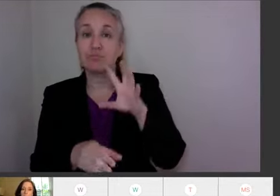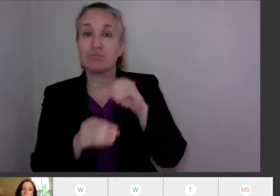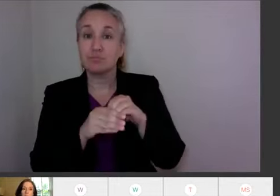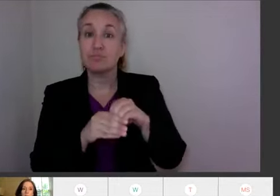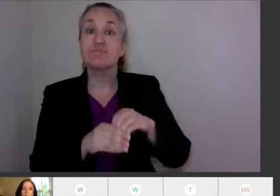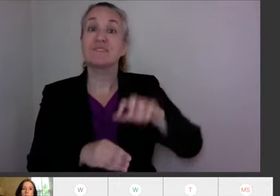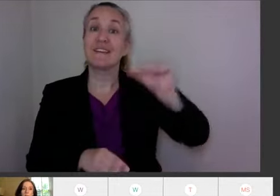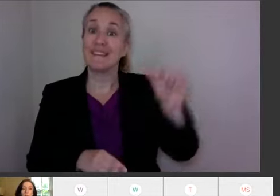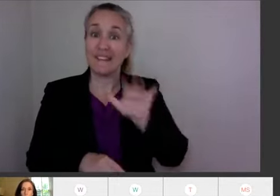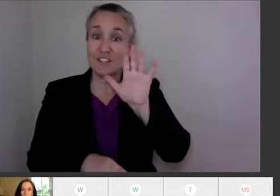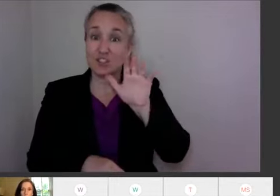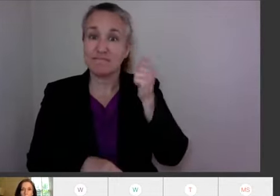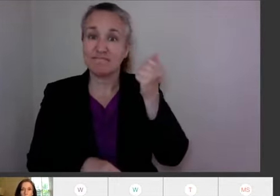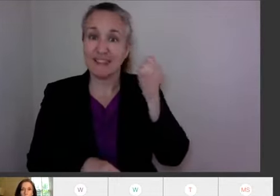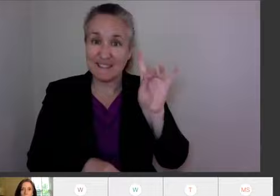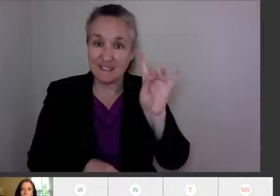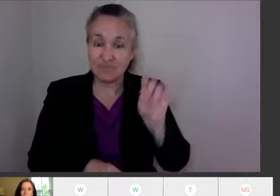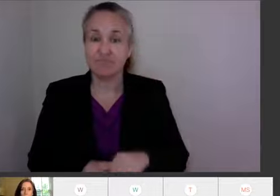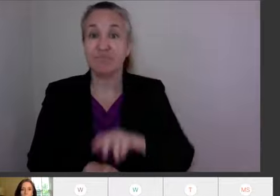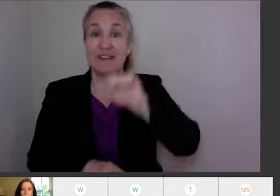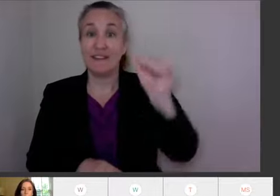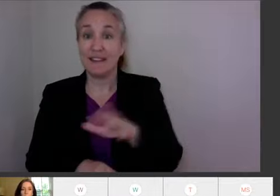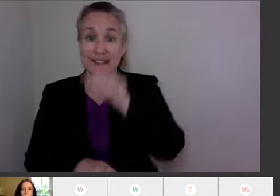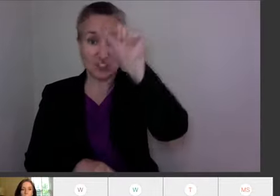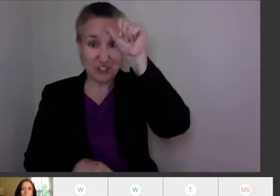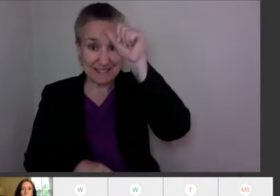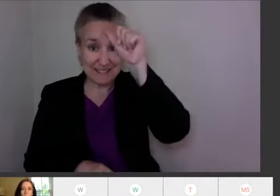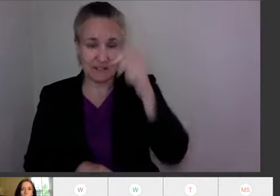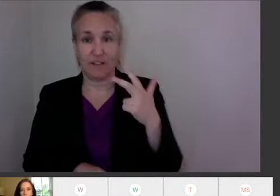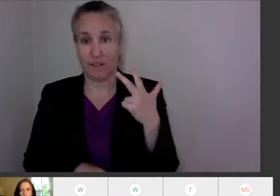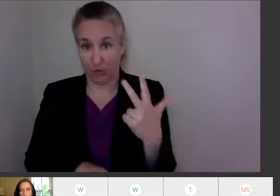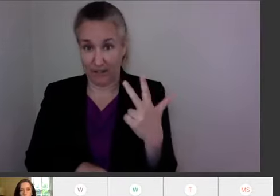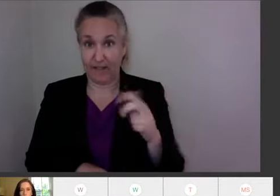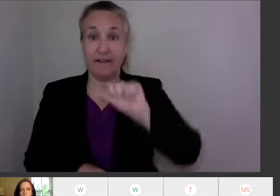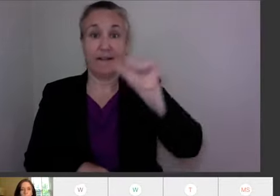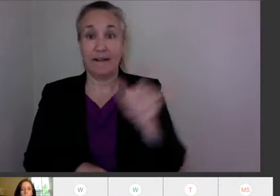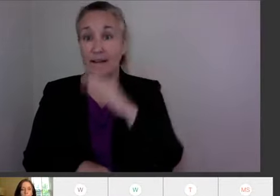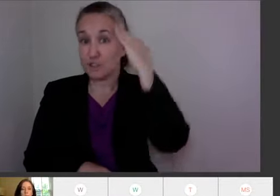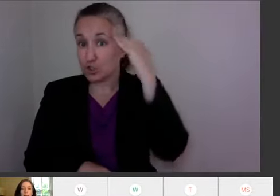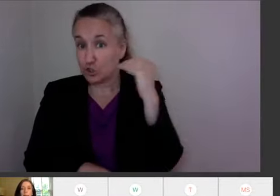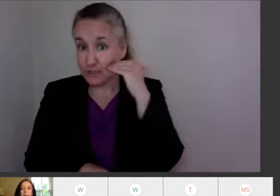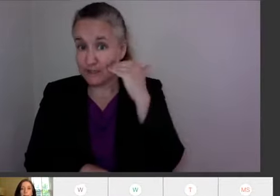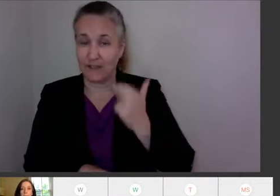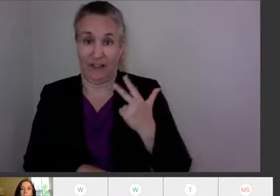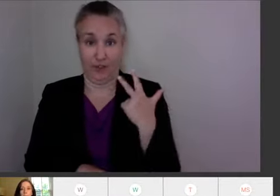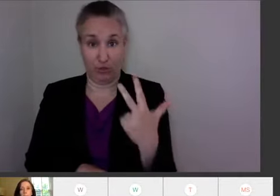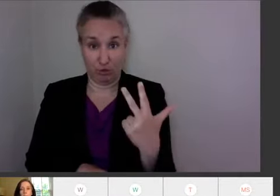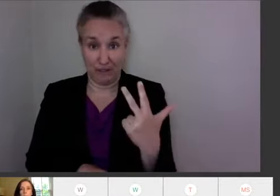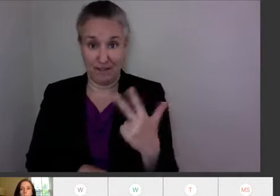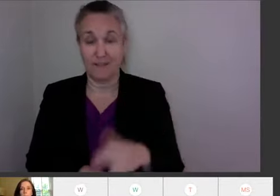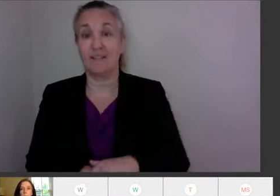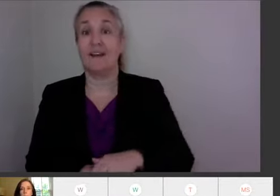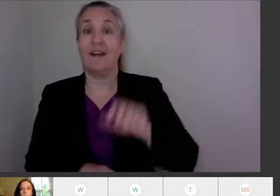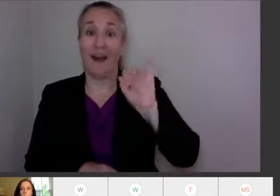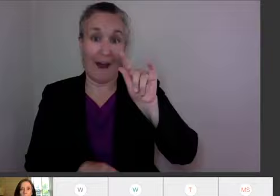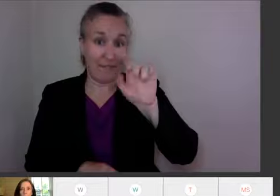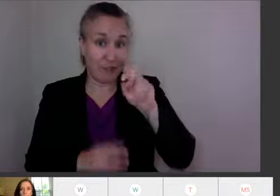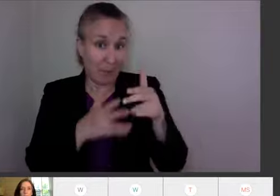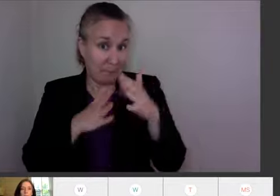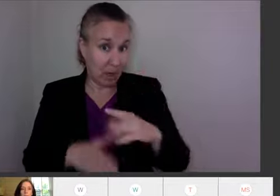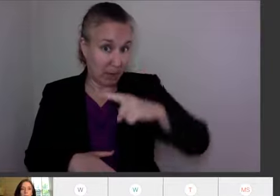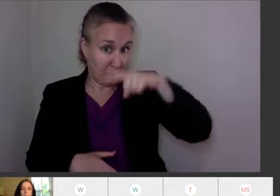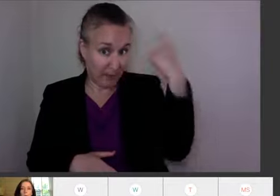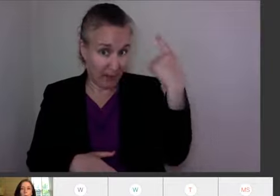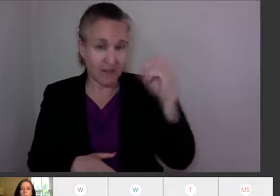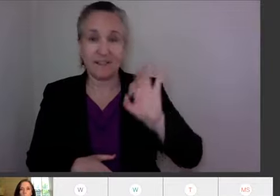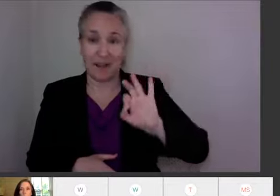18 Asian, 3 Asian Indian, 3 Asian Korean, 96 African American or